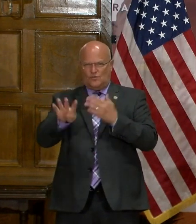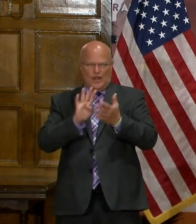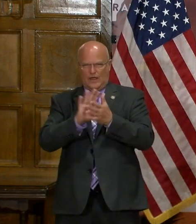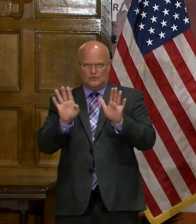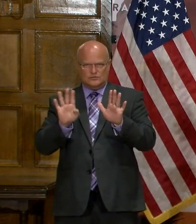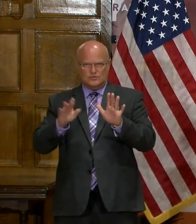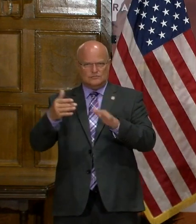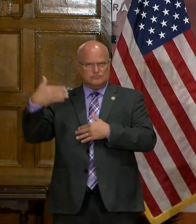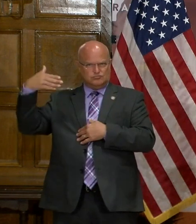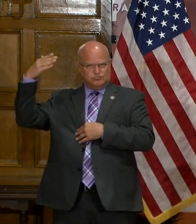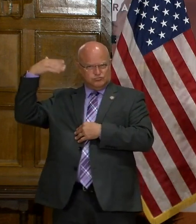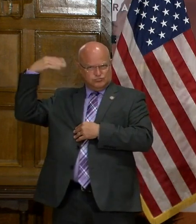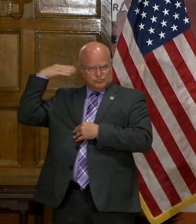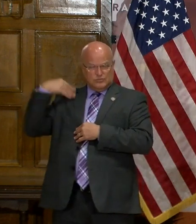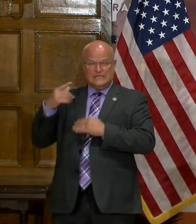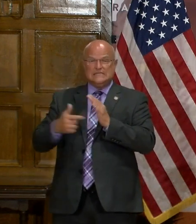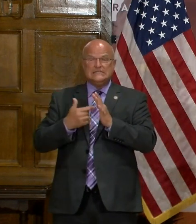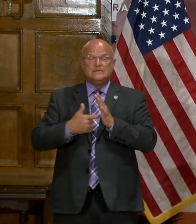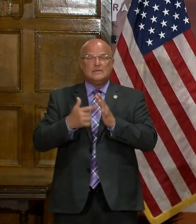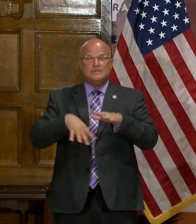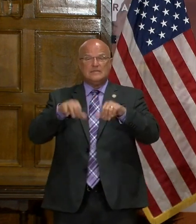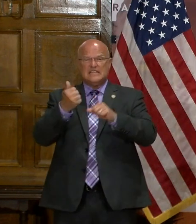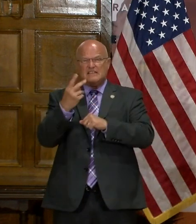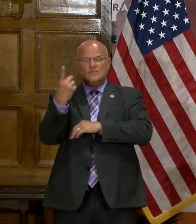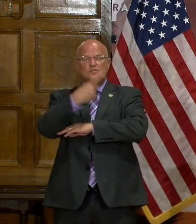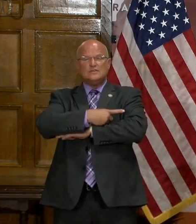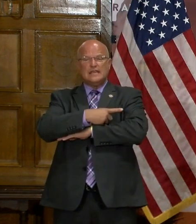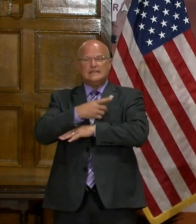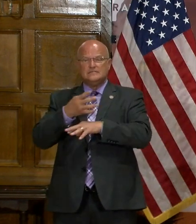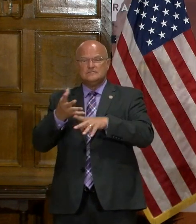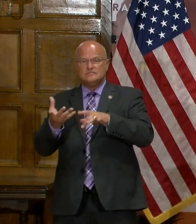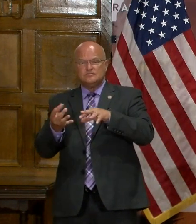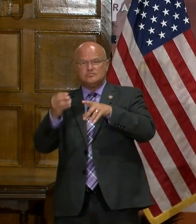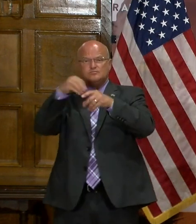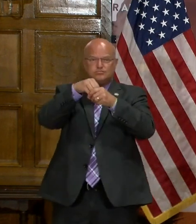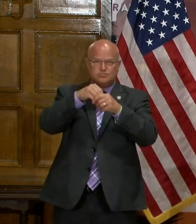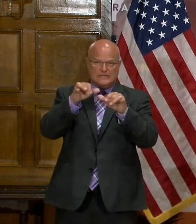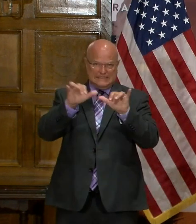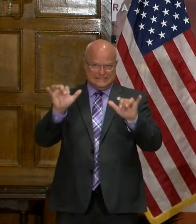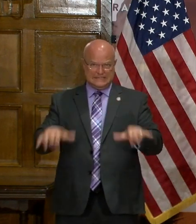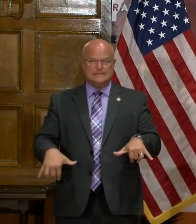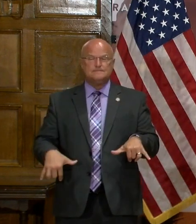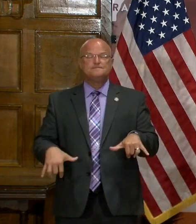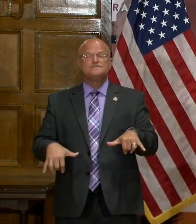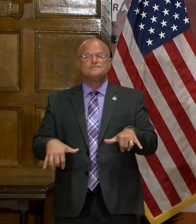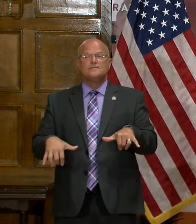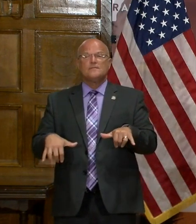hours, but sometimes they take a couple days to get into the system.